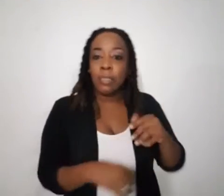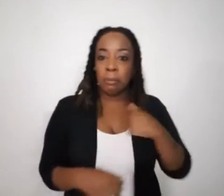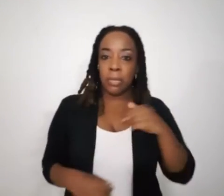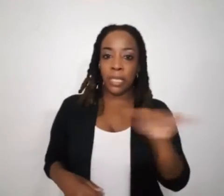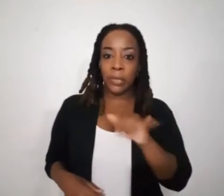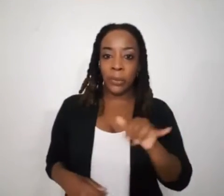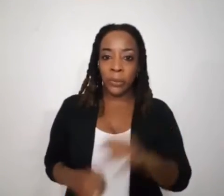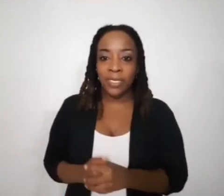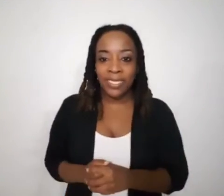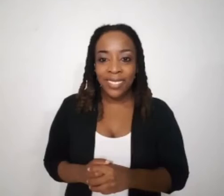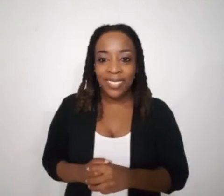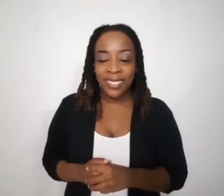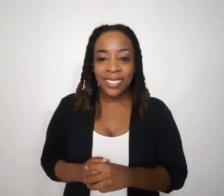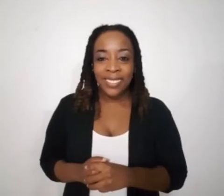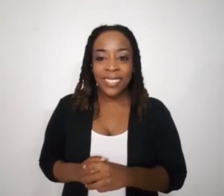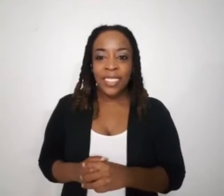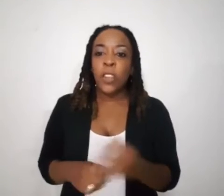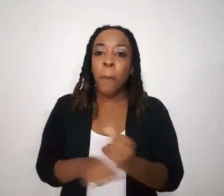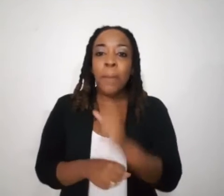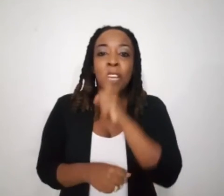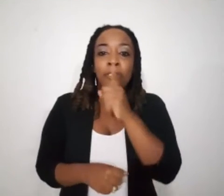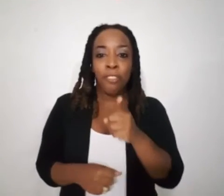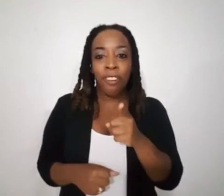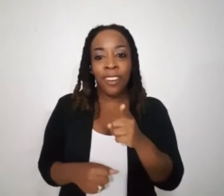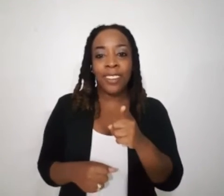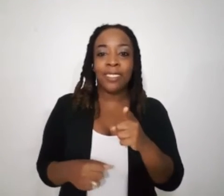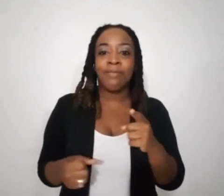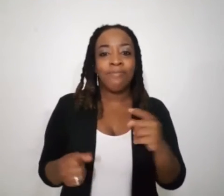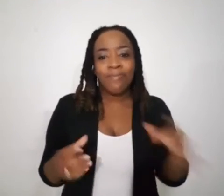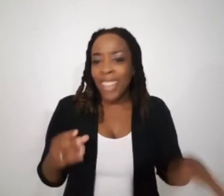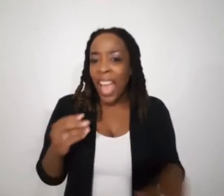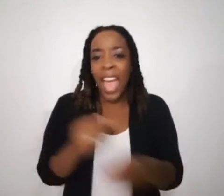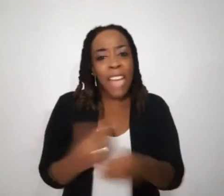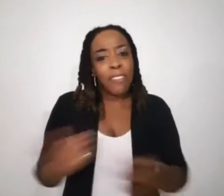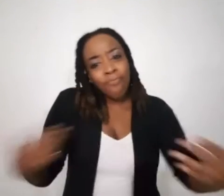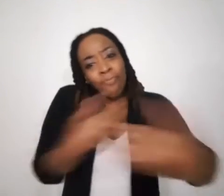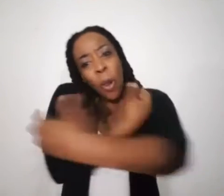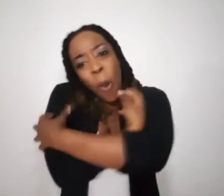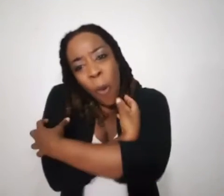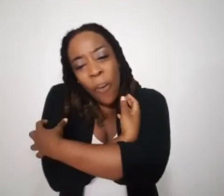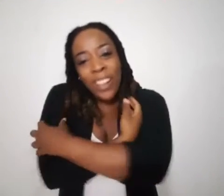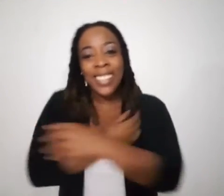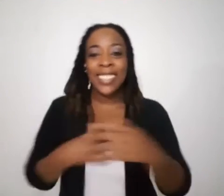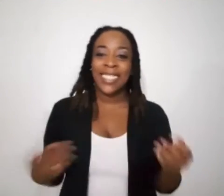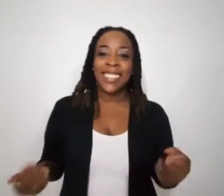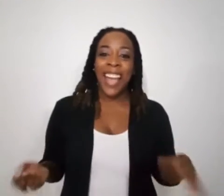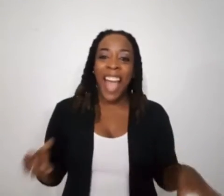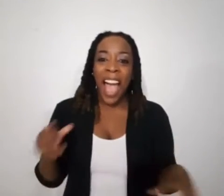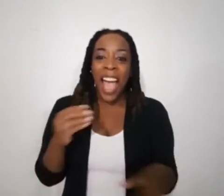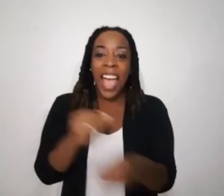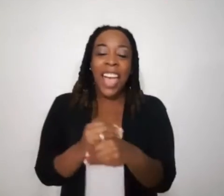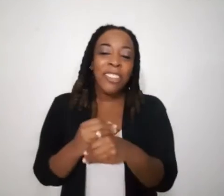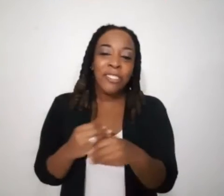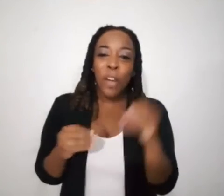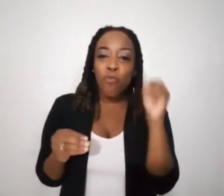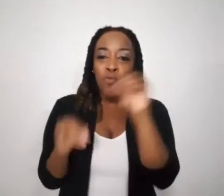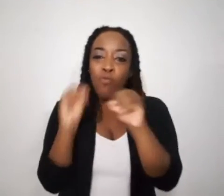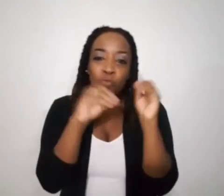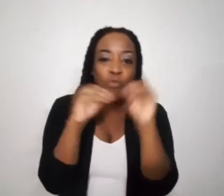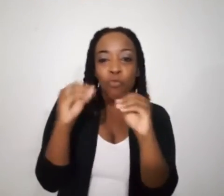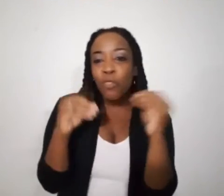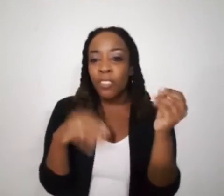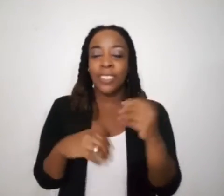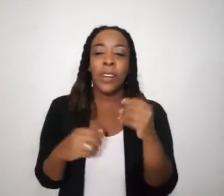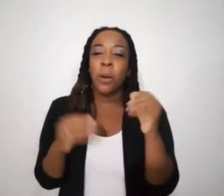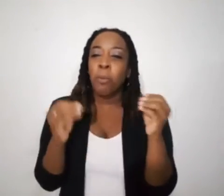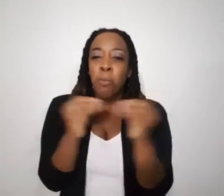let's make sure that we do extra hugs, extra kisses, extra love for our children because